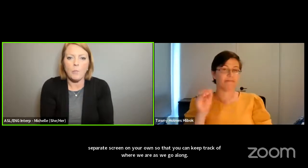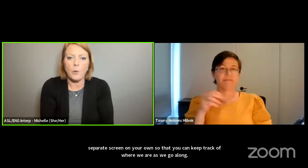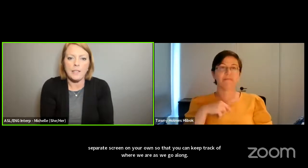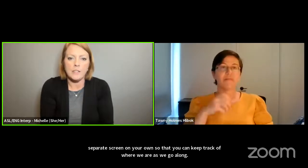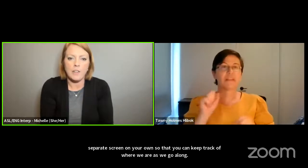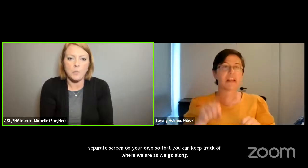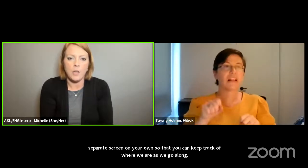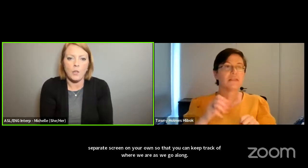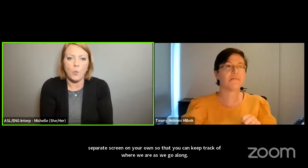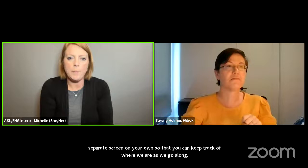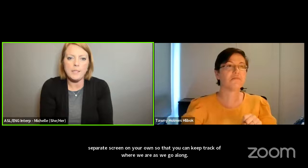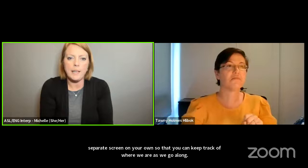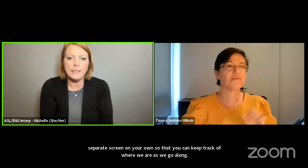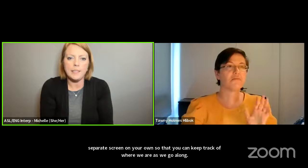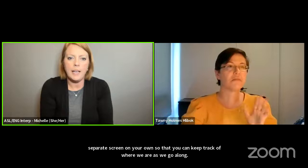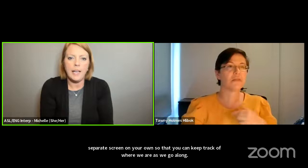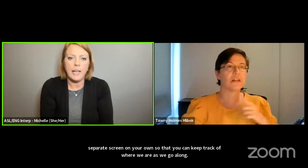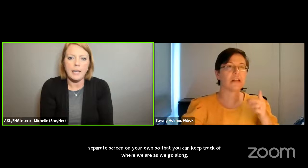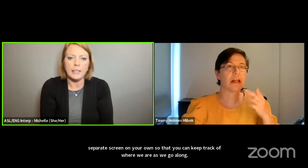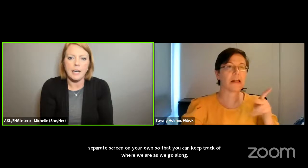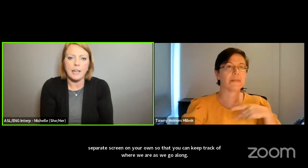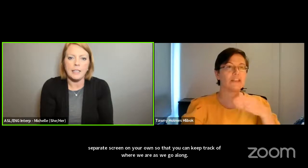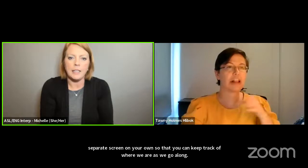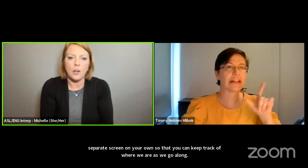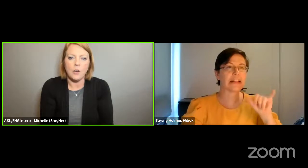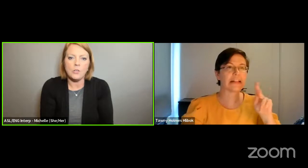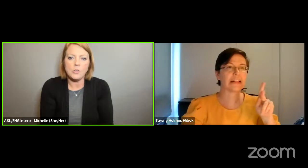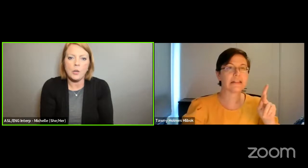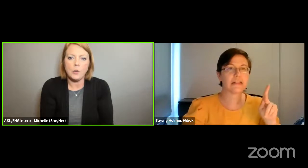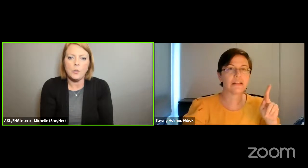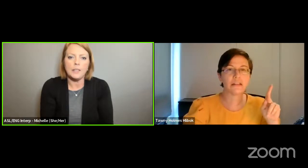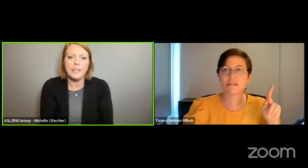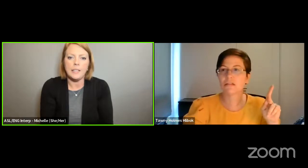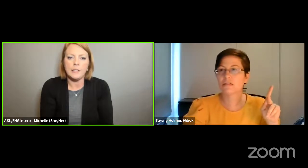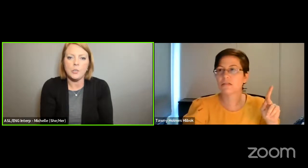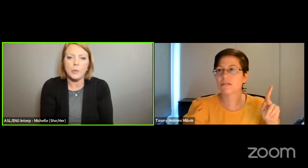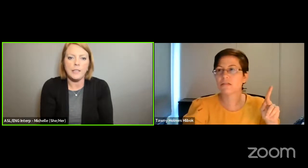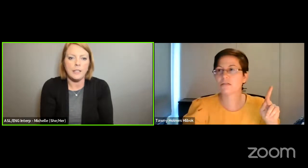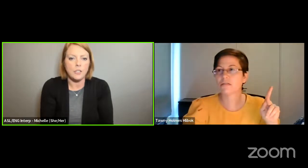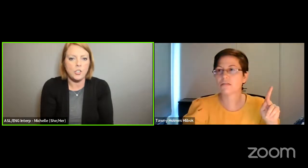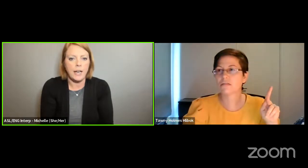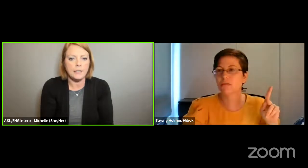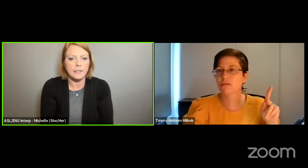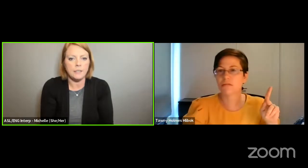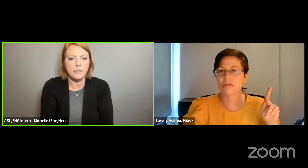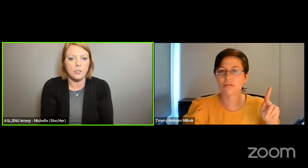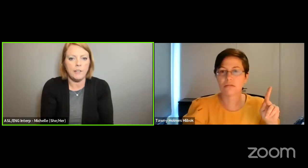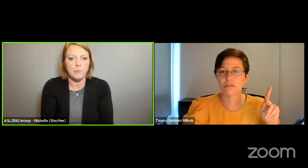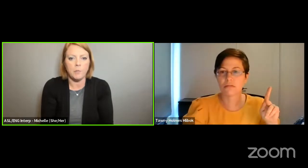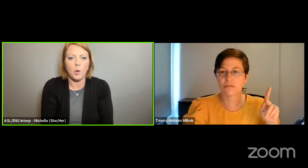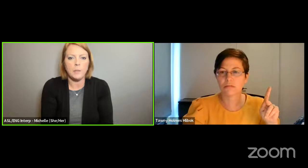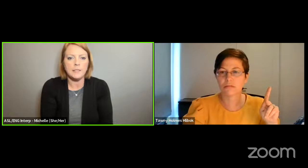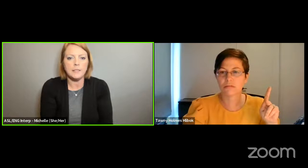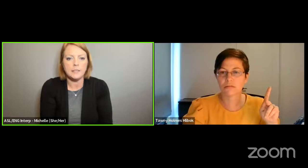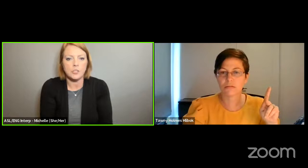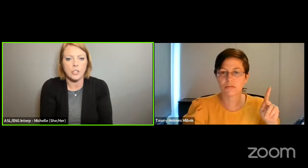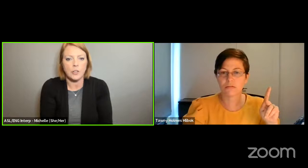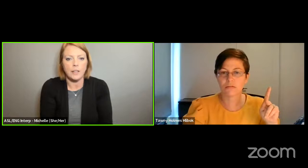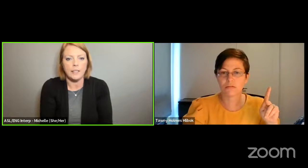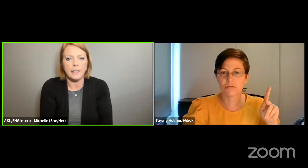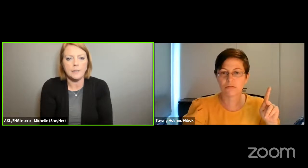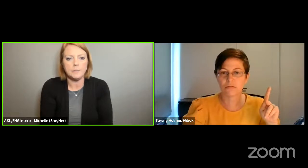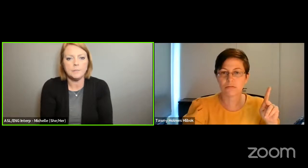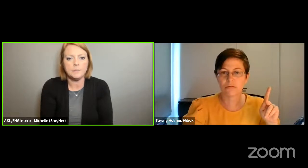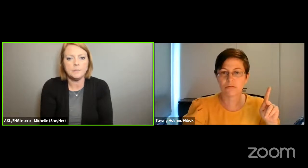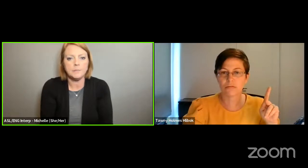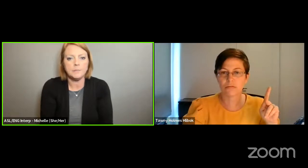And the PowerPoint is available on the website, and I can also link to it in the chat. If you'll give me a moment to share